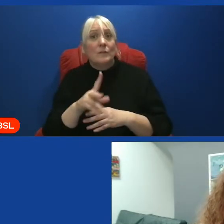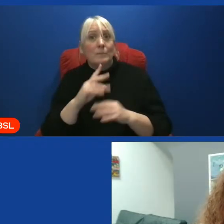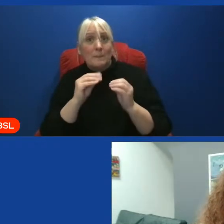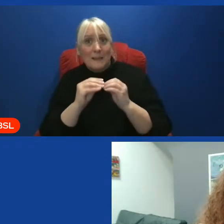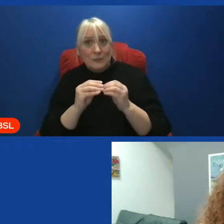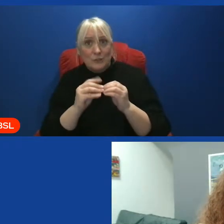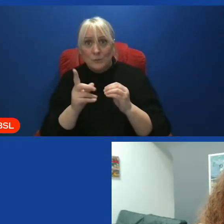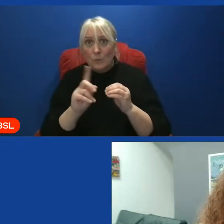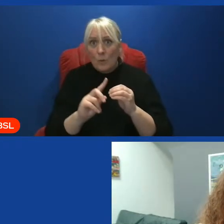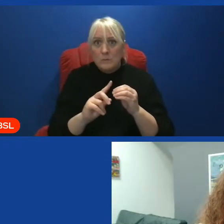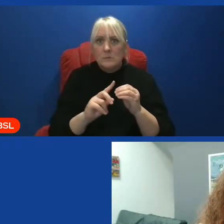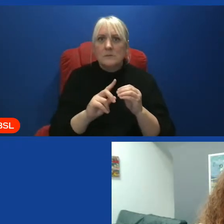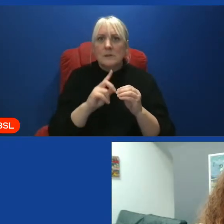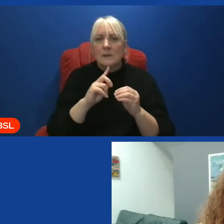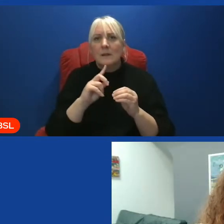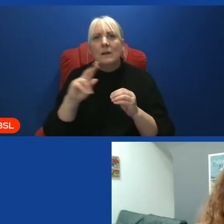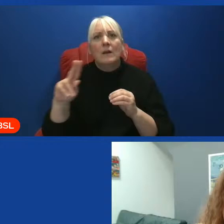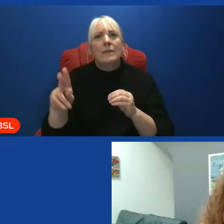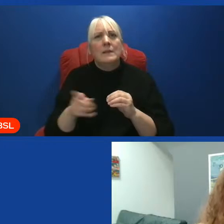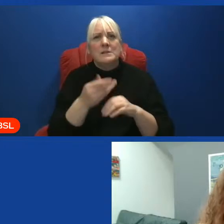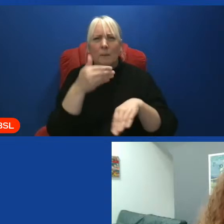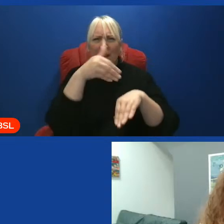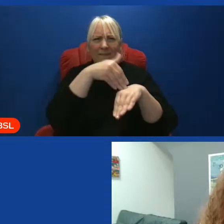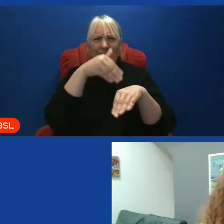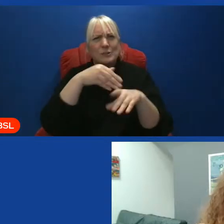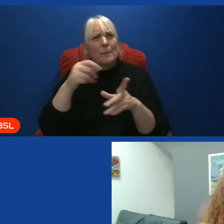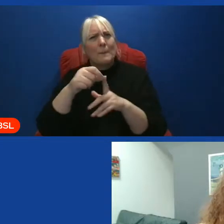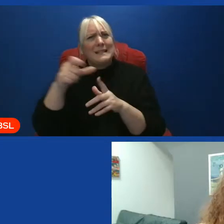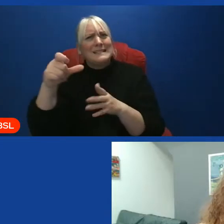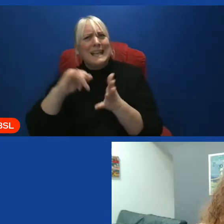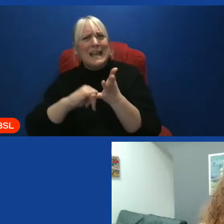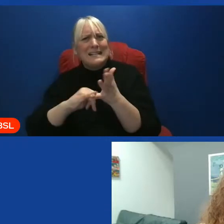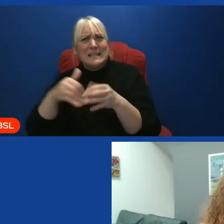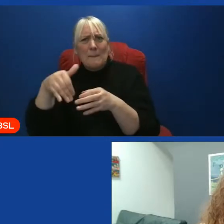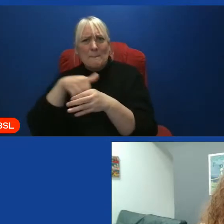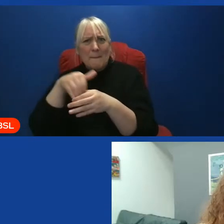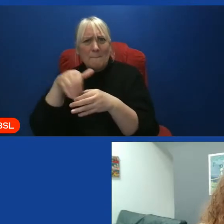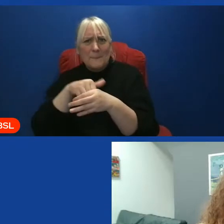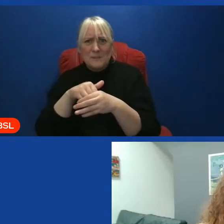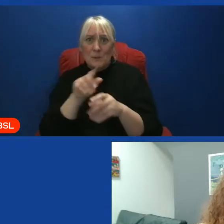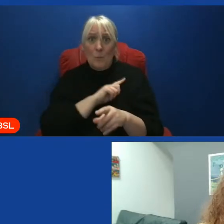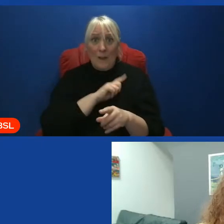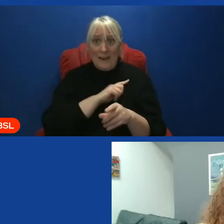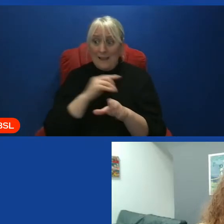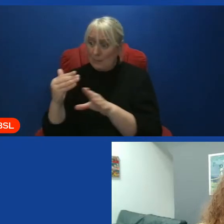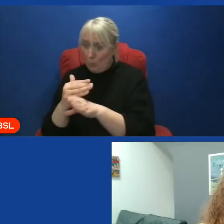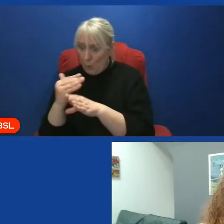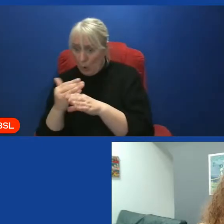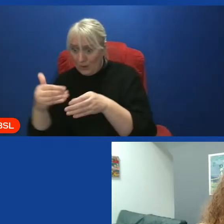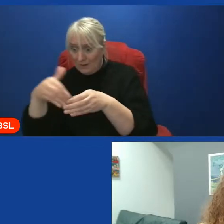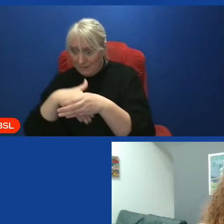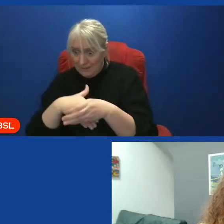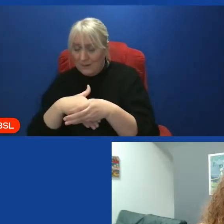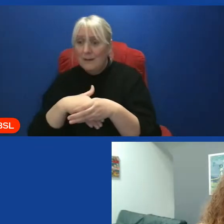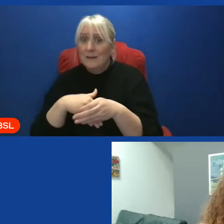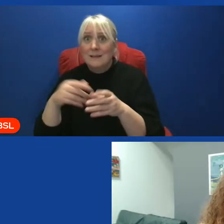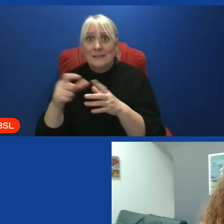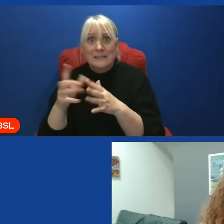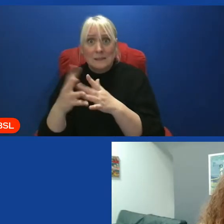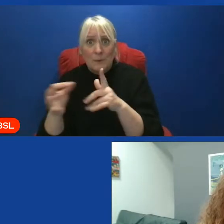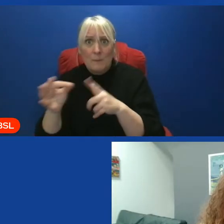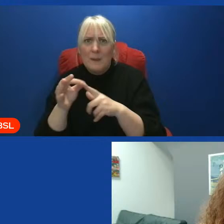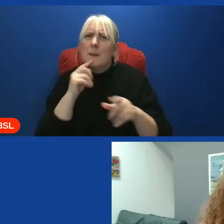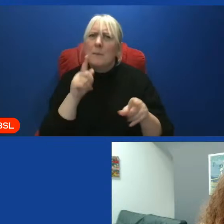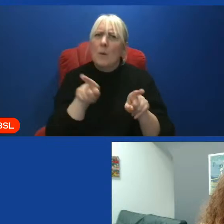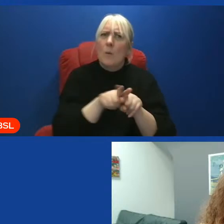tonight, about the sort of the double impact this has on PCS members, if you like, on both sides of the desk. And clearly, our members have